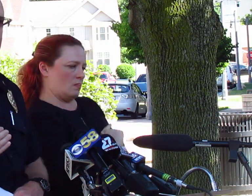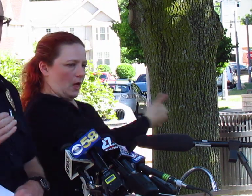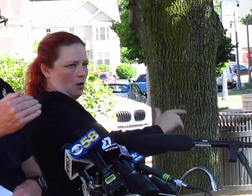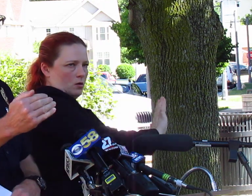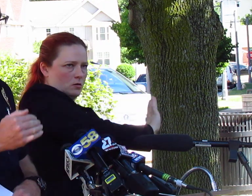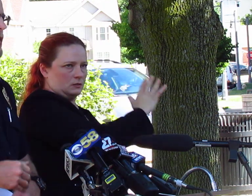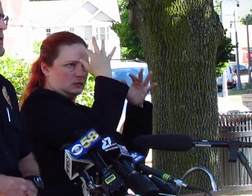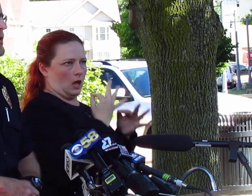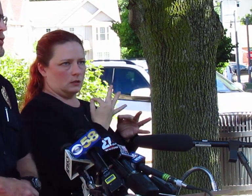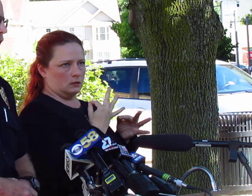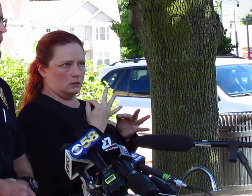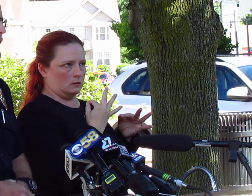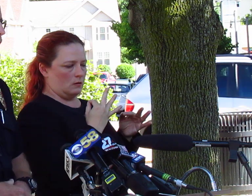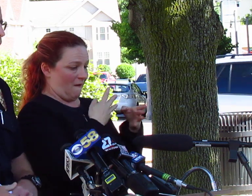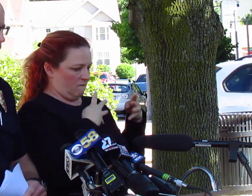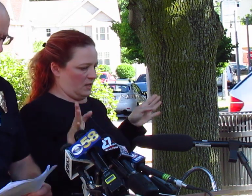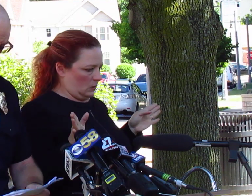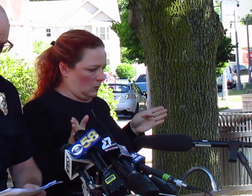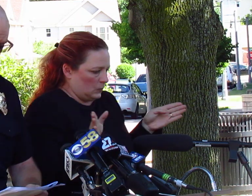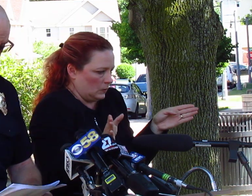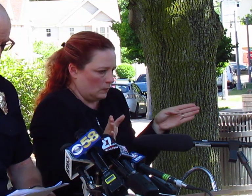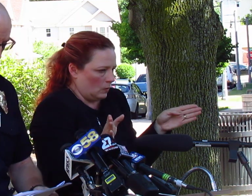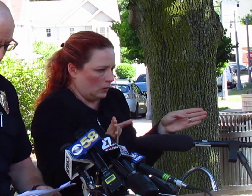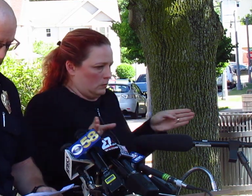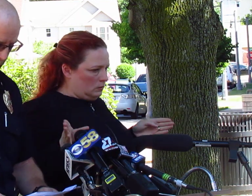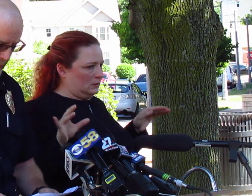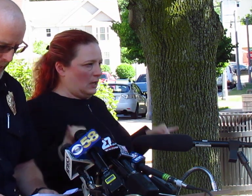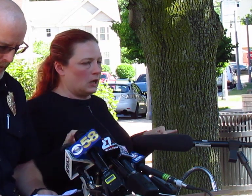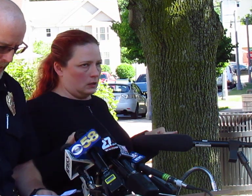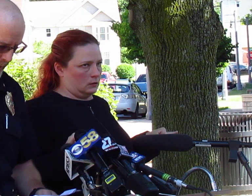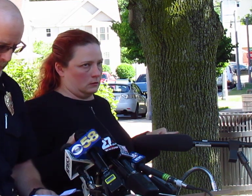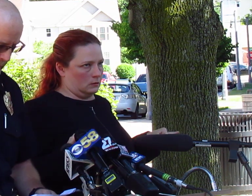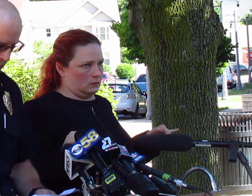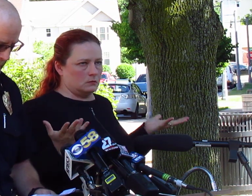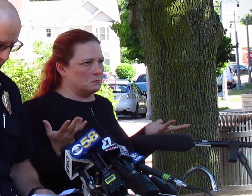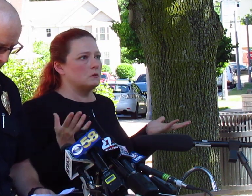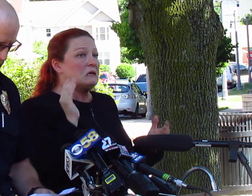determination if that fence can shrink. It sounds like there's a good possibility that